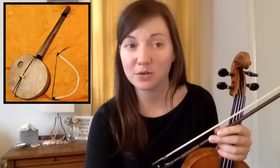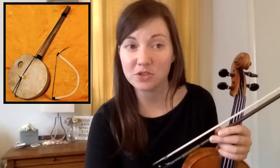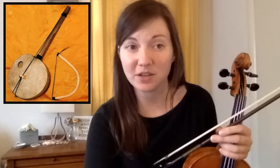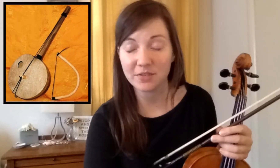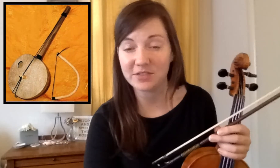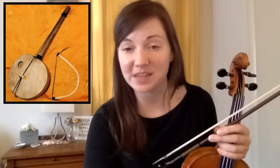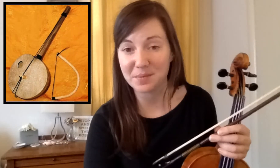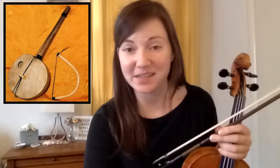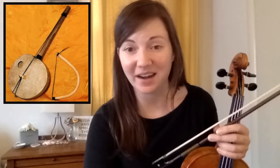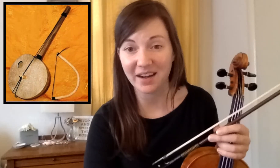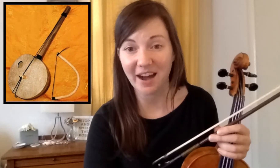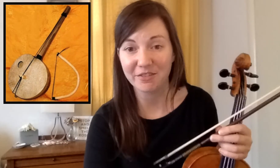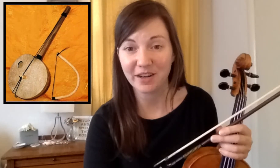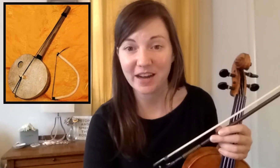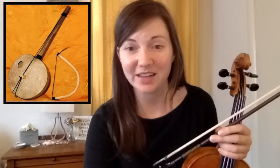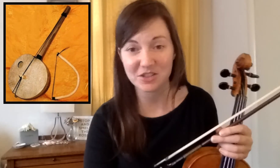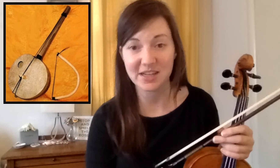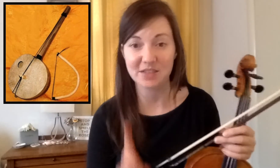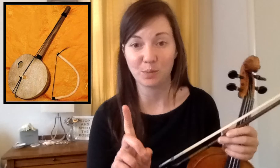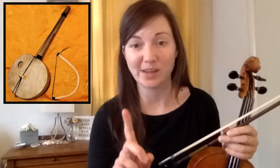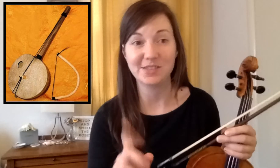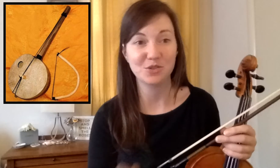of sub-Saharan Africa. It just has one string.